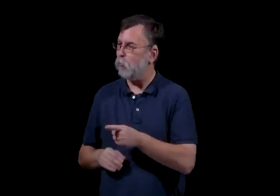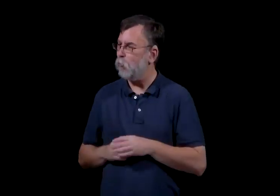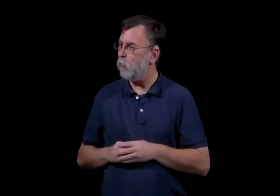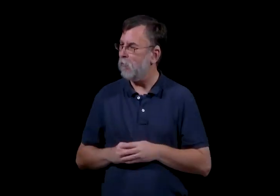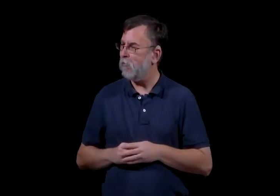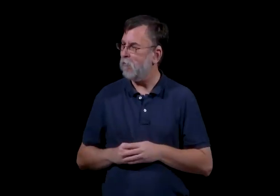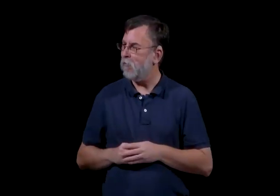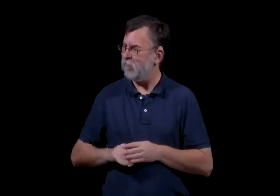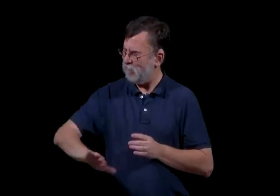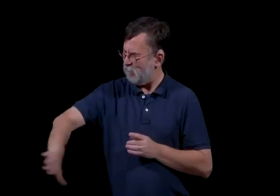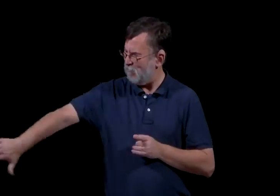God is your protector.